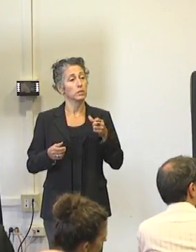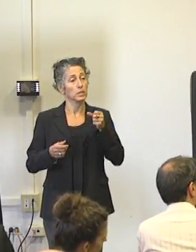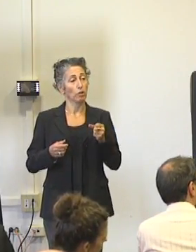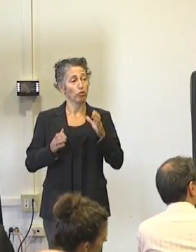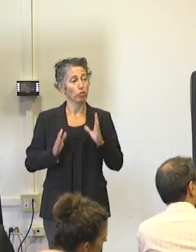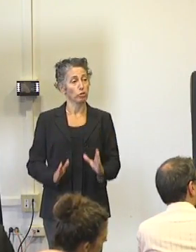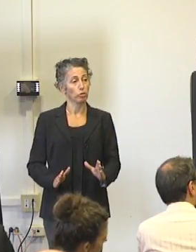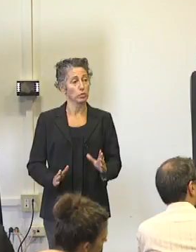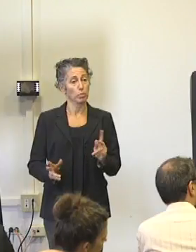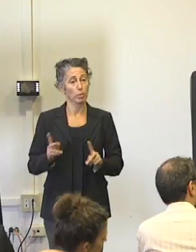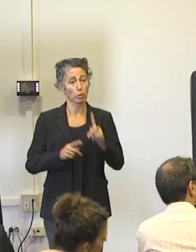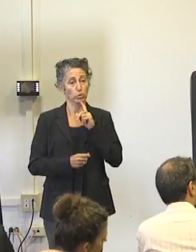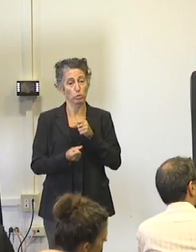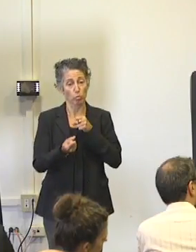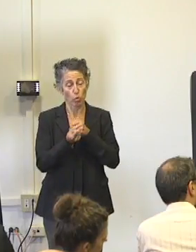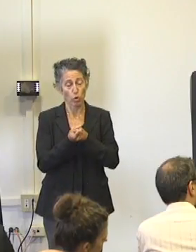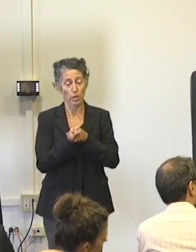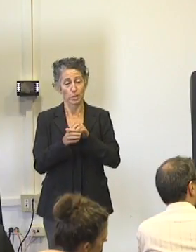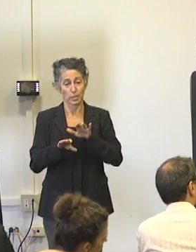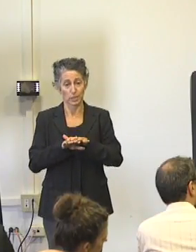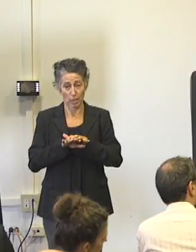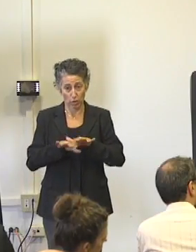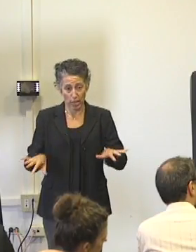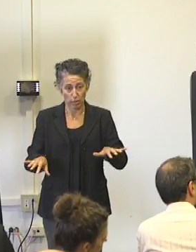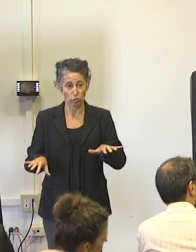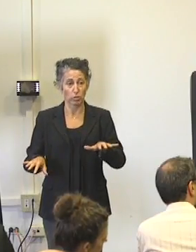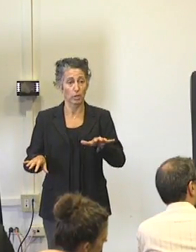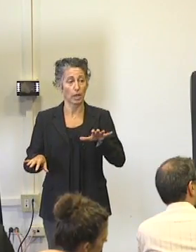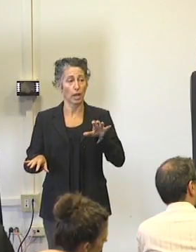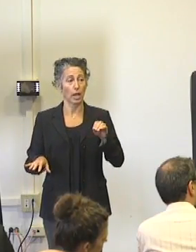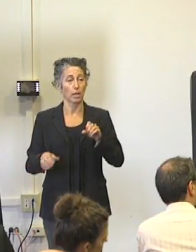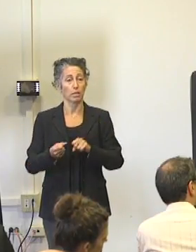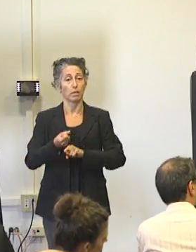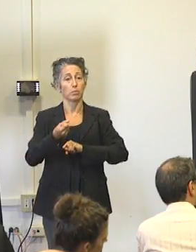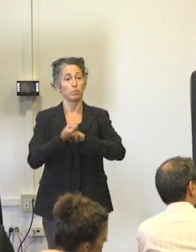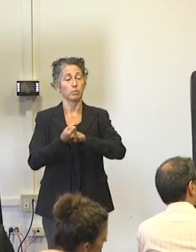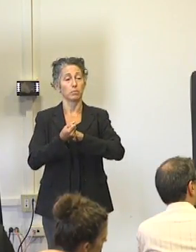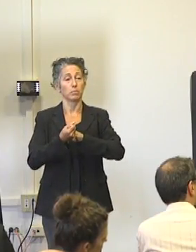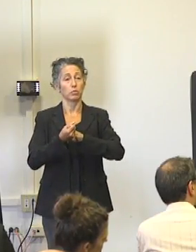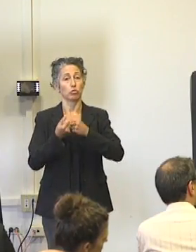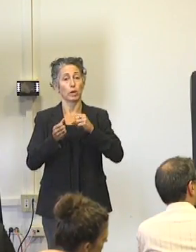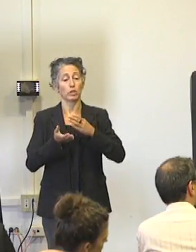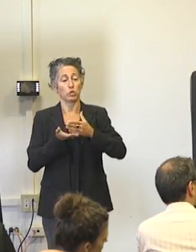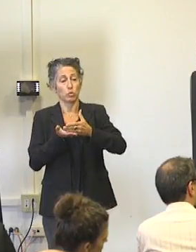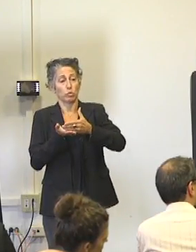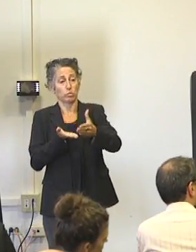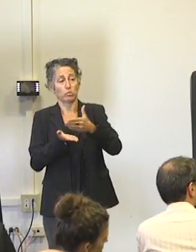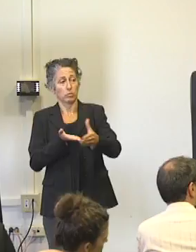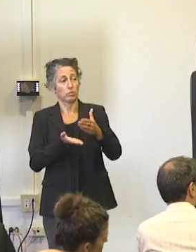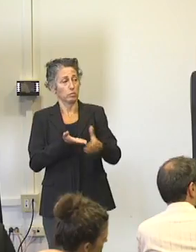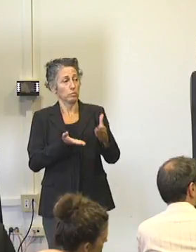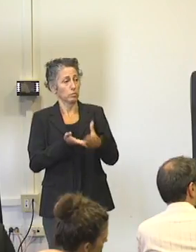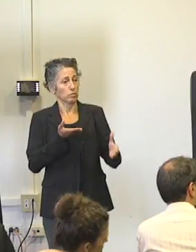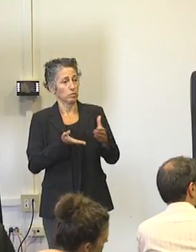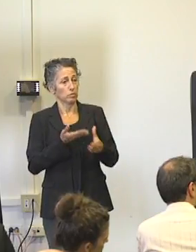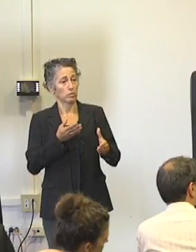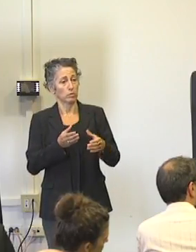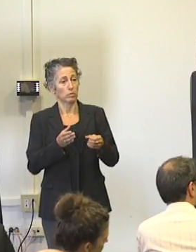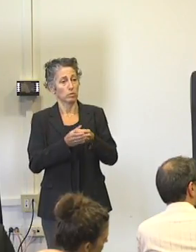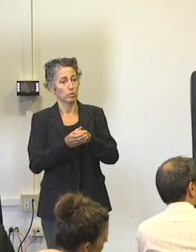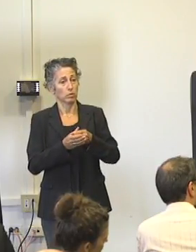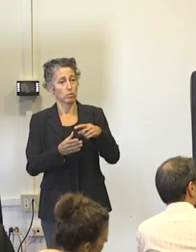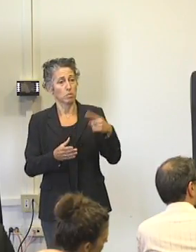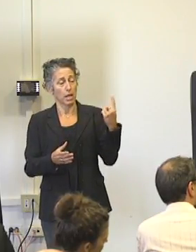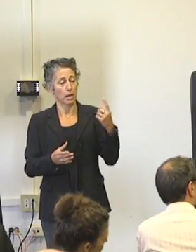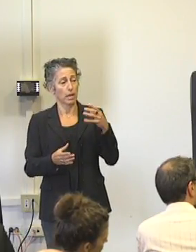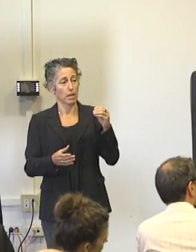upheld segregation and upheld disenfranchisement also distorted a 14th Amendment that was